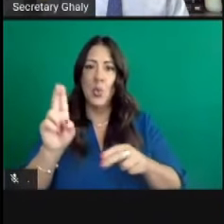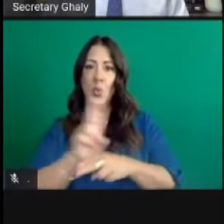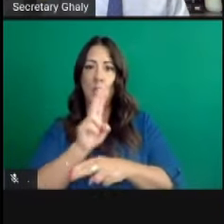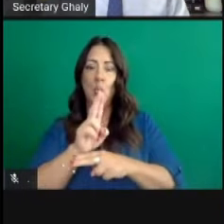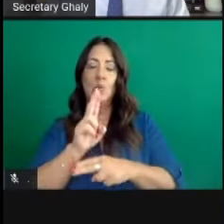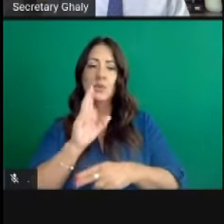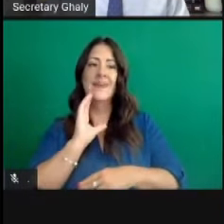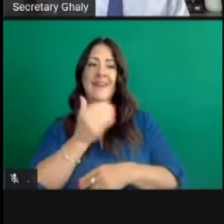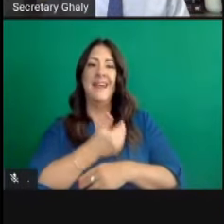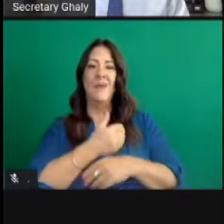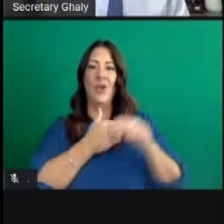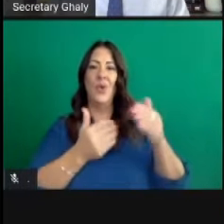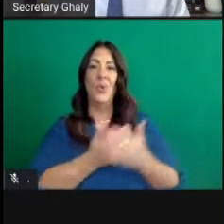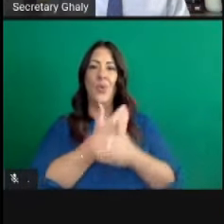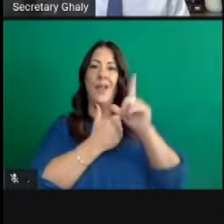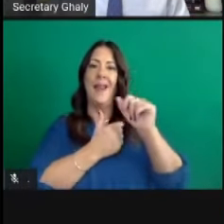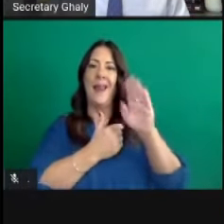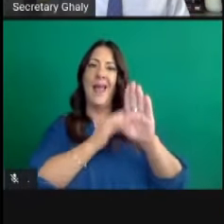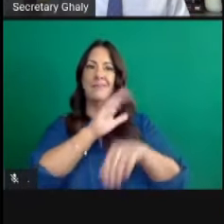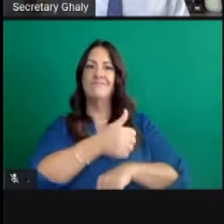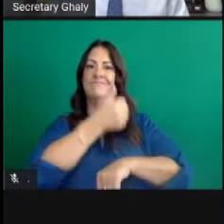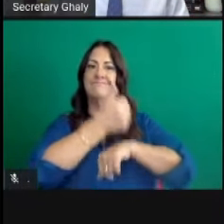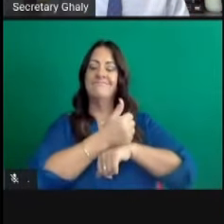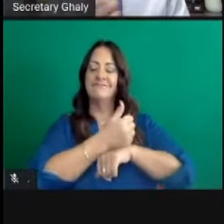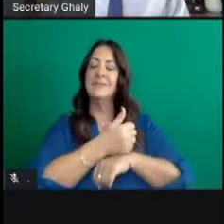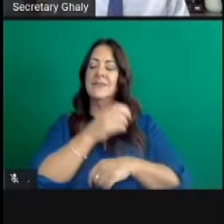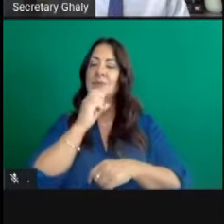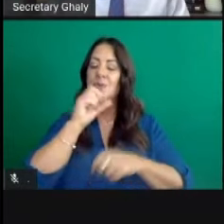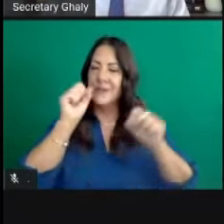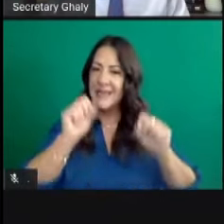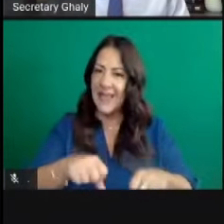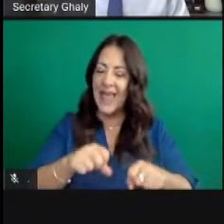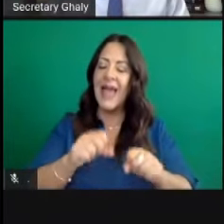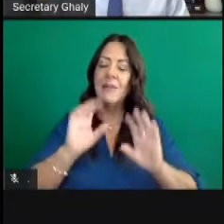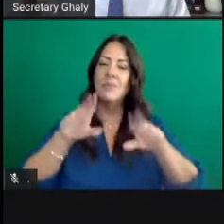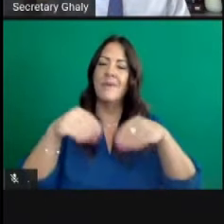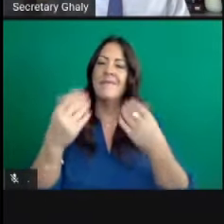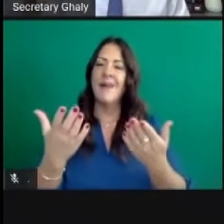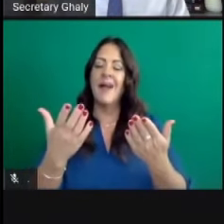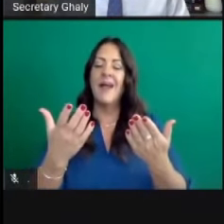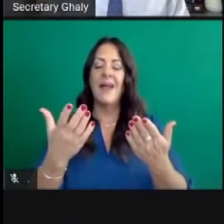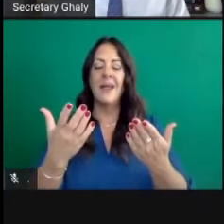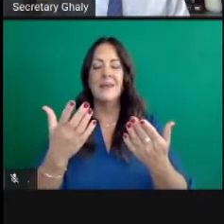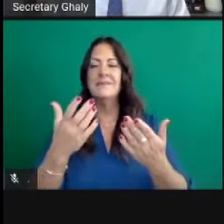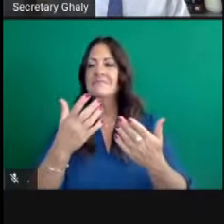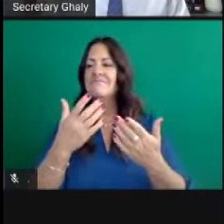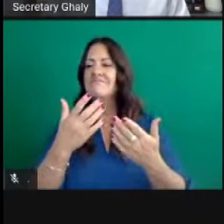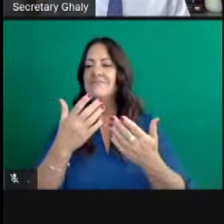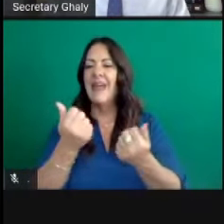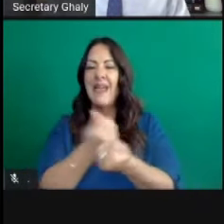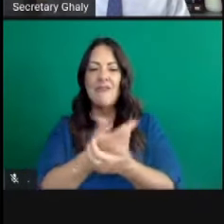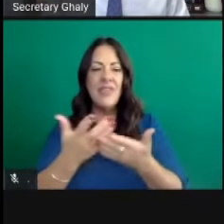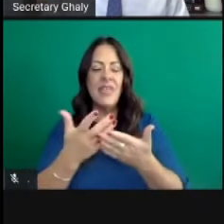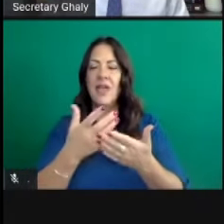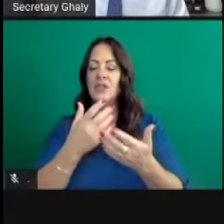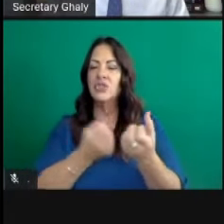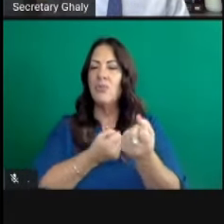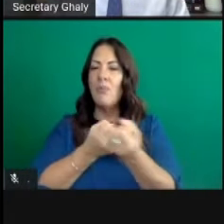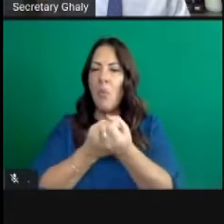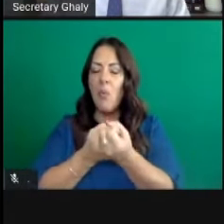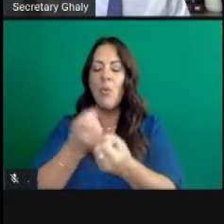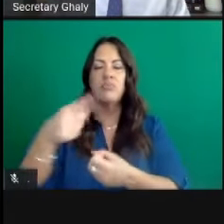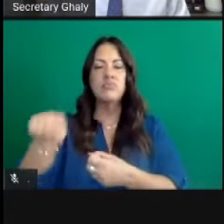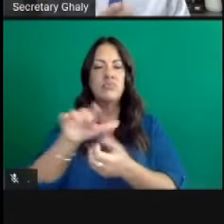at PerkinElmer to ensure that we have all of the different approaches in place, that we make sure